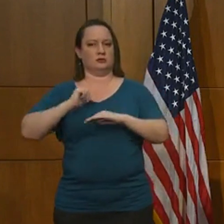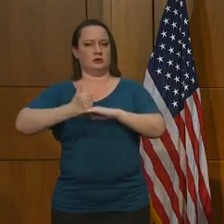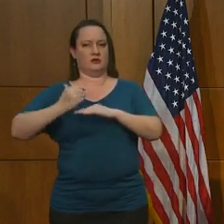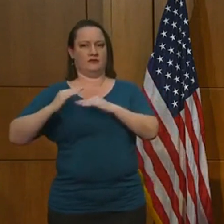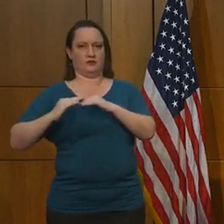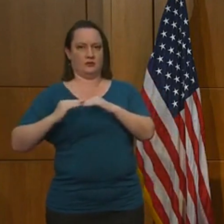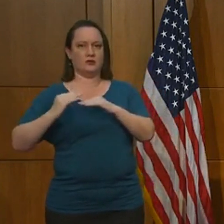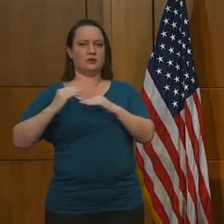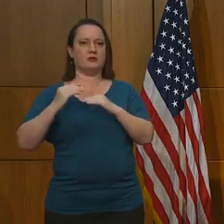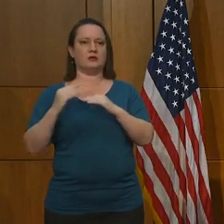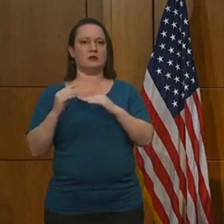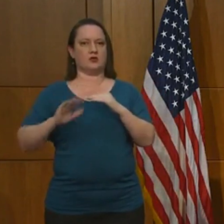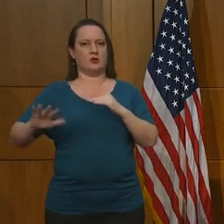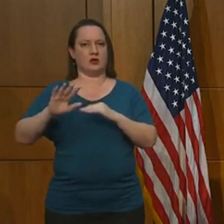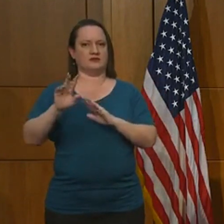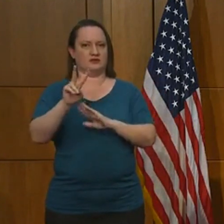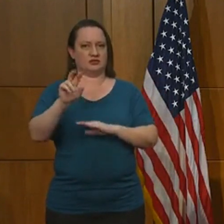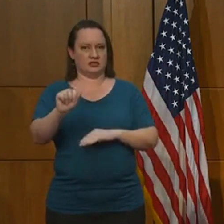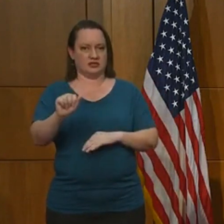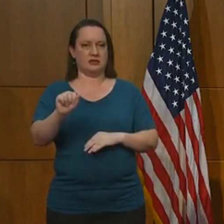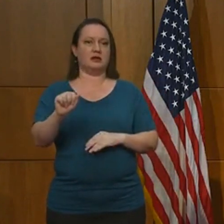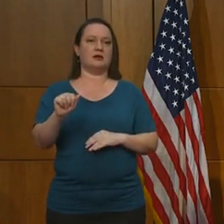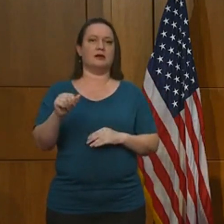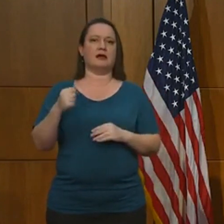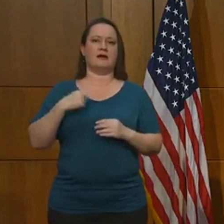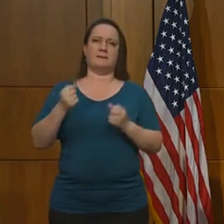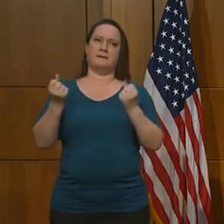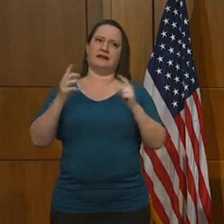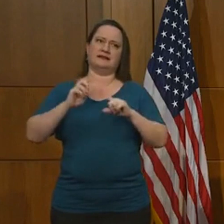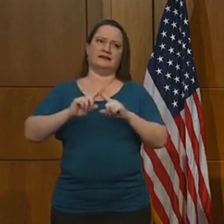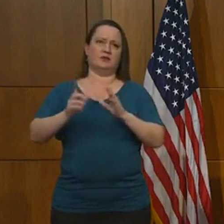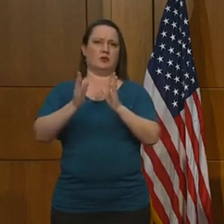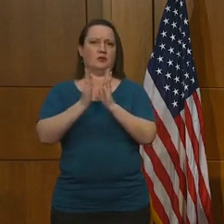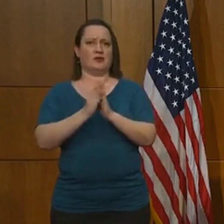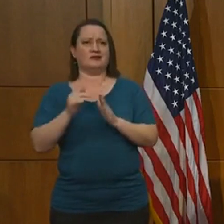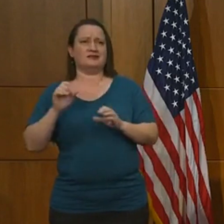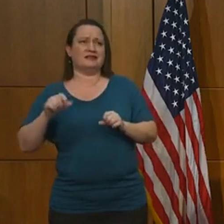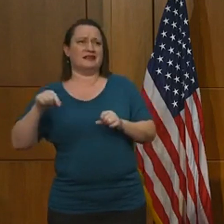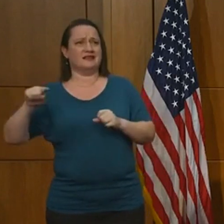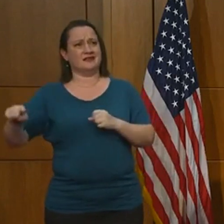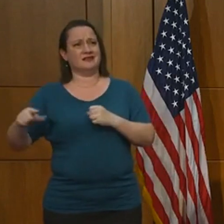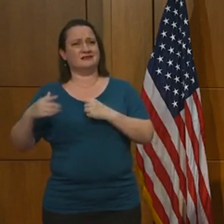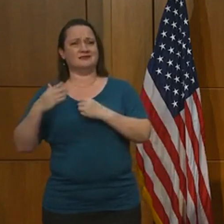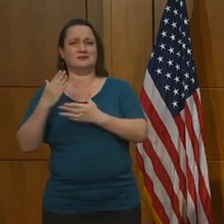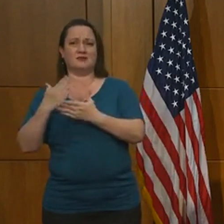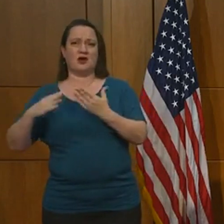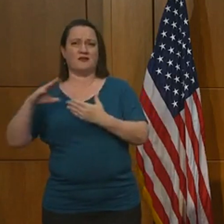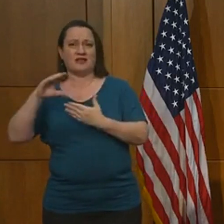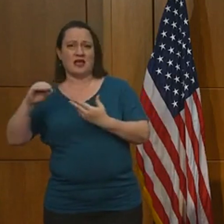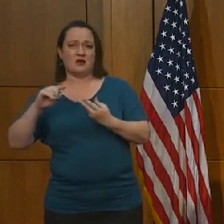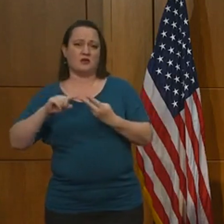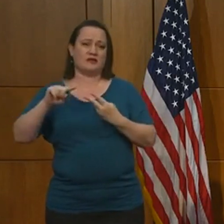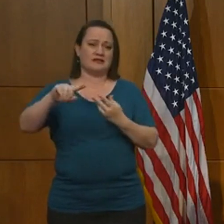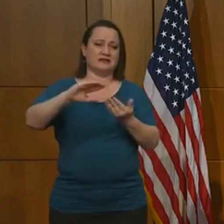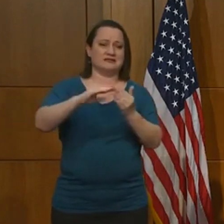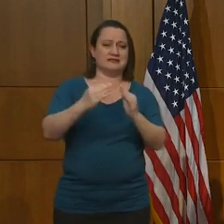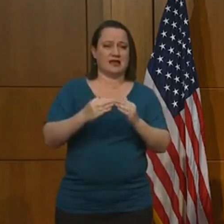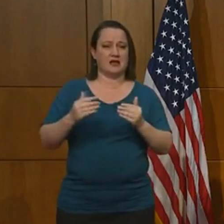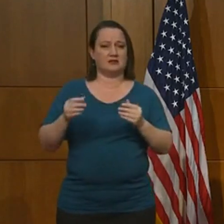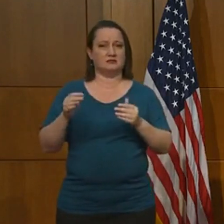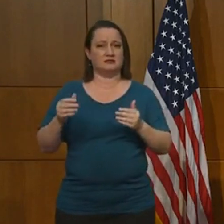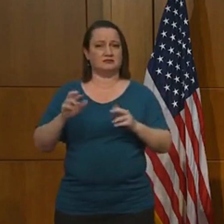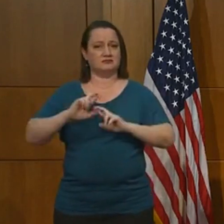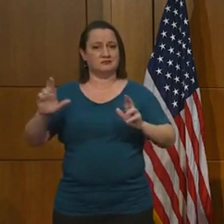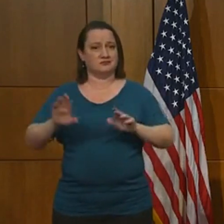I've had a number of requests. Can a part of this county or a town move forward more quickly? And